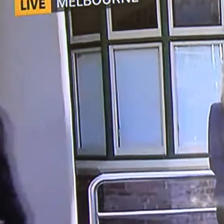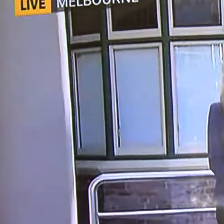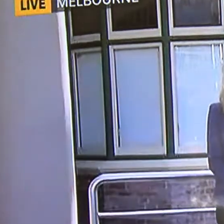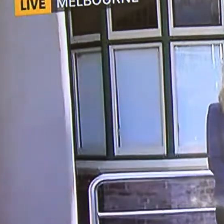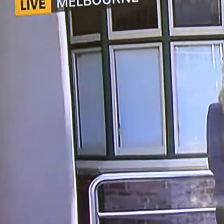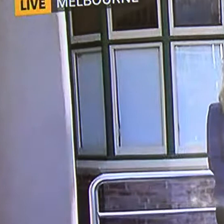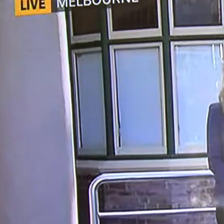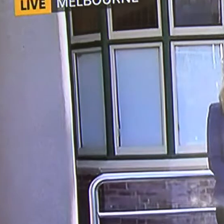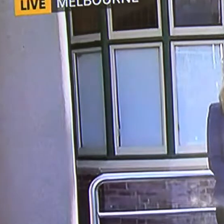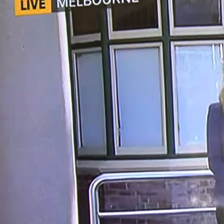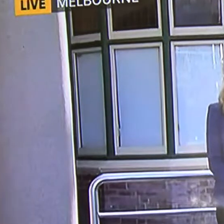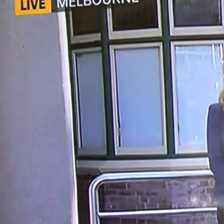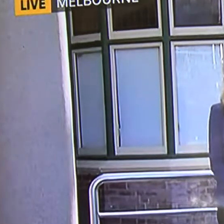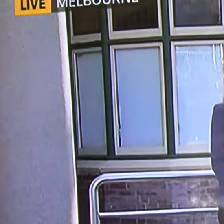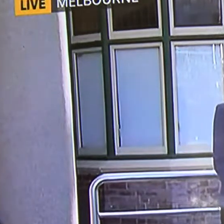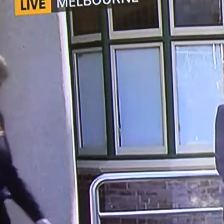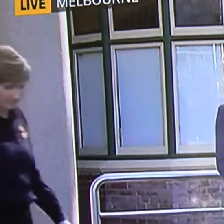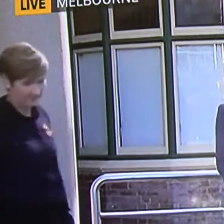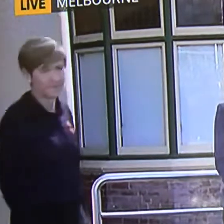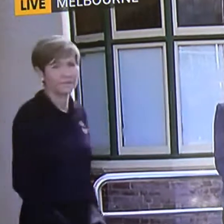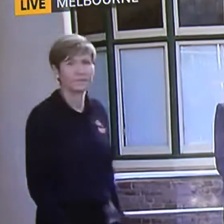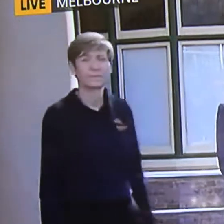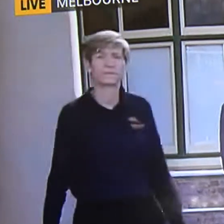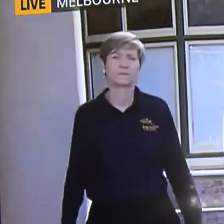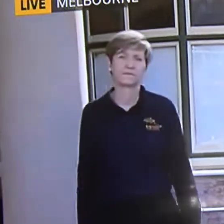Thanks, Minister. Can I just ask you about the mental